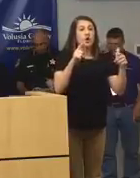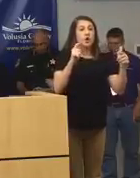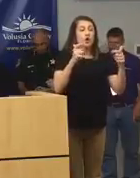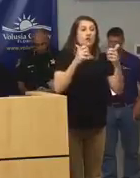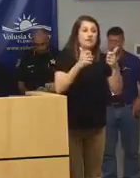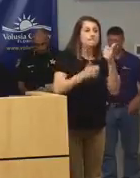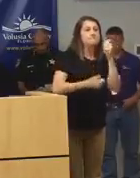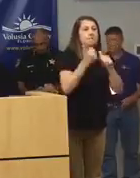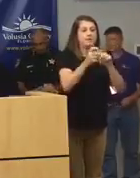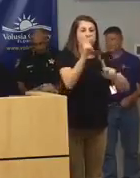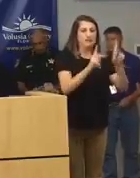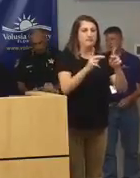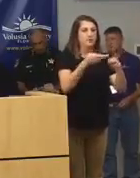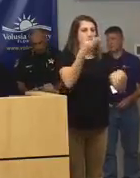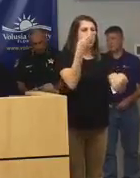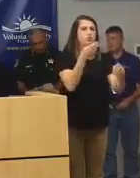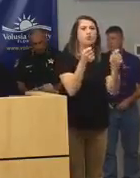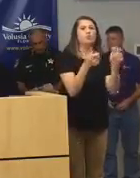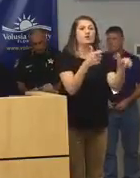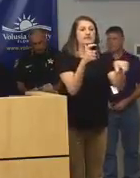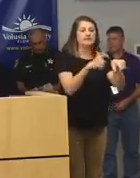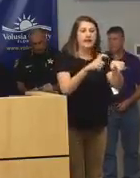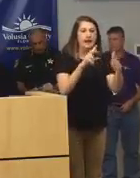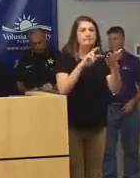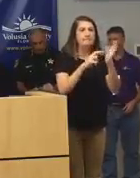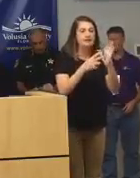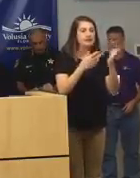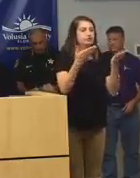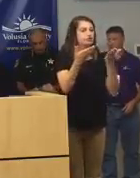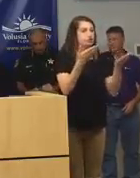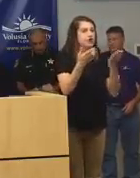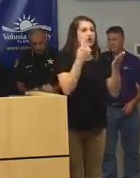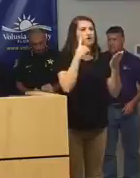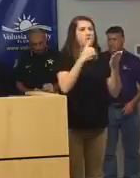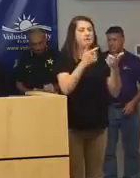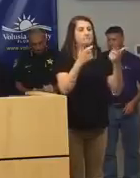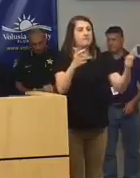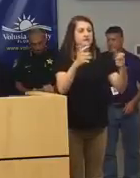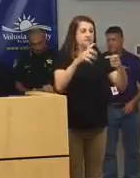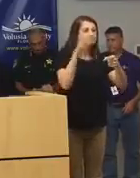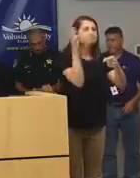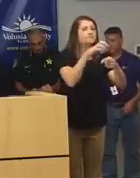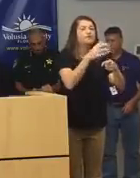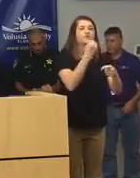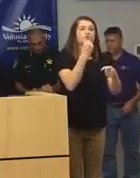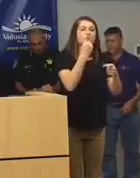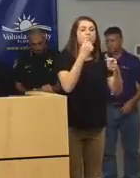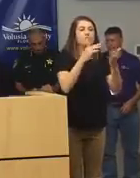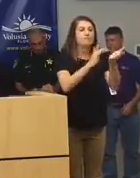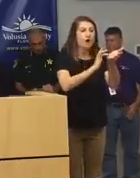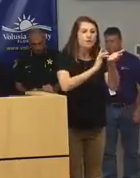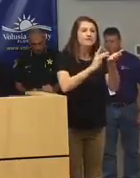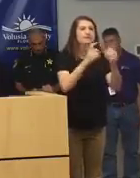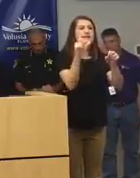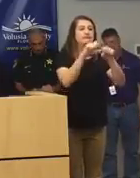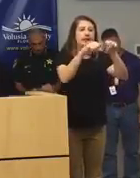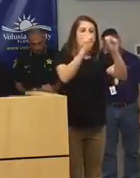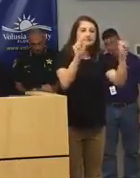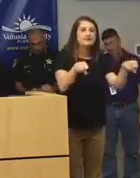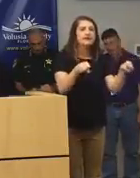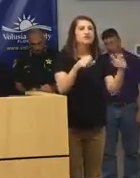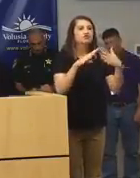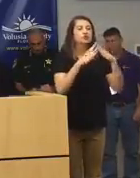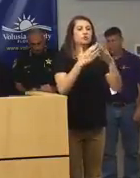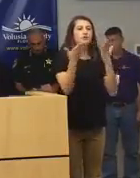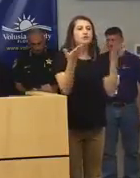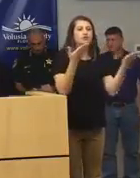number of customers in the shortest amount of time, and that includes service to major thoroughfares that host supermarkets, pharmacies, gas stations, and need